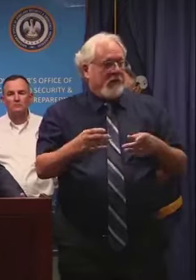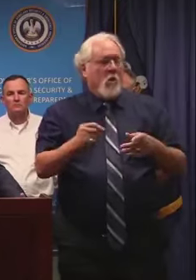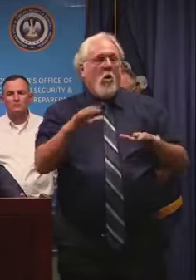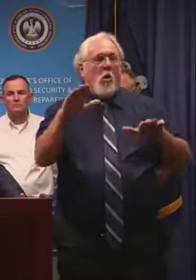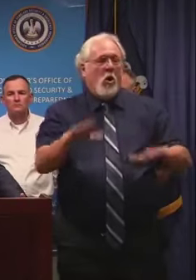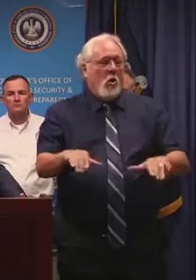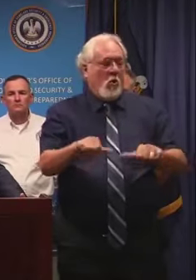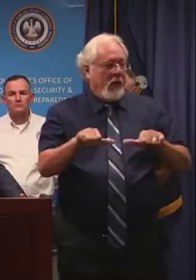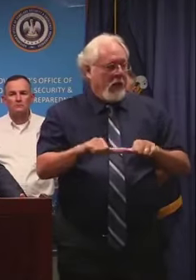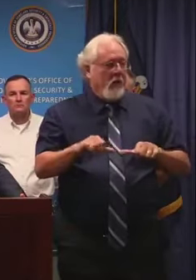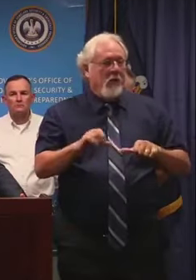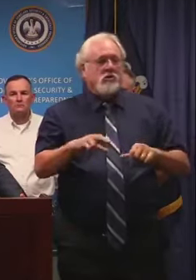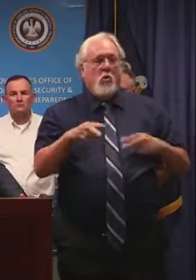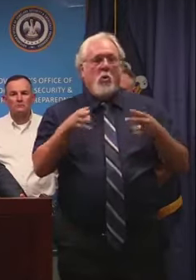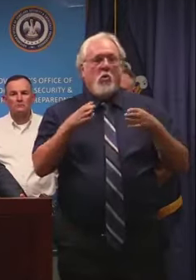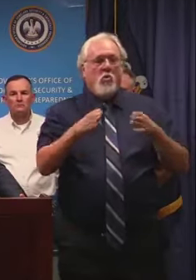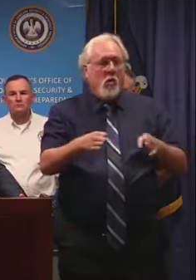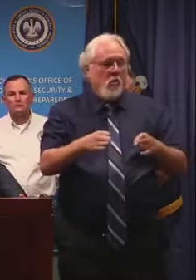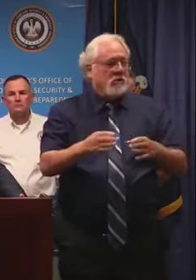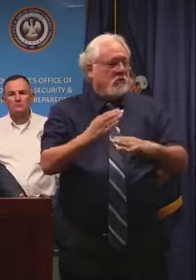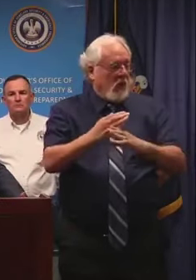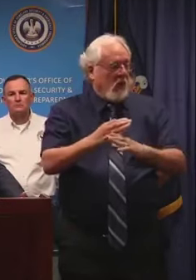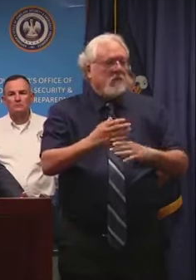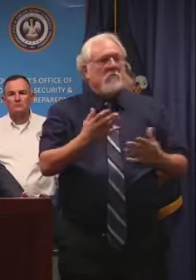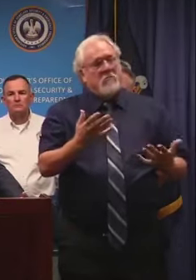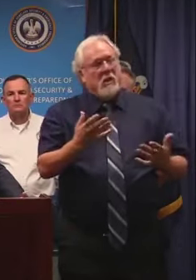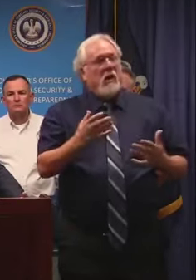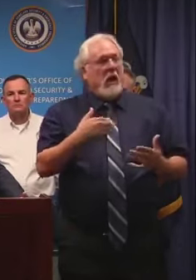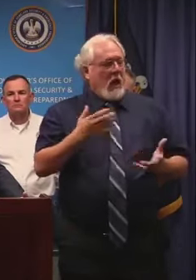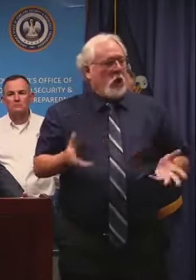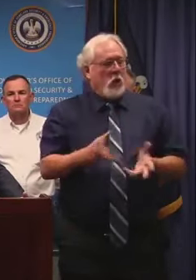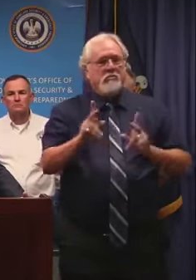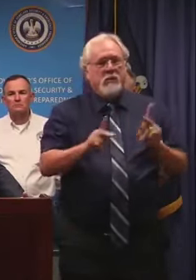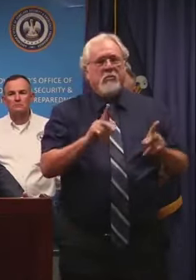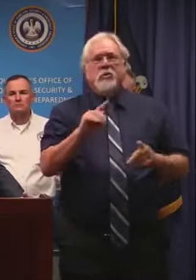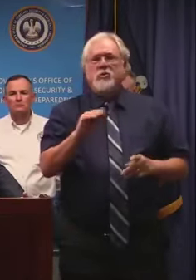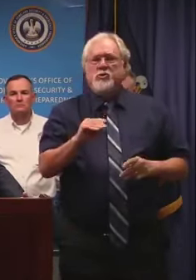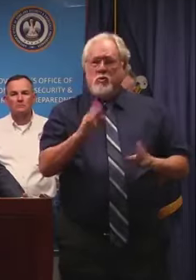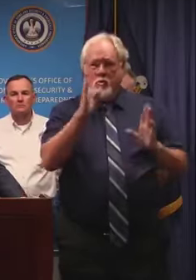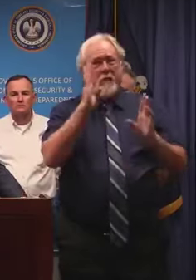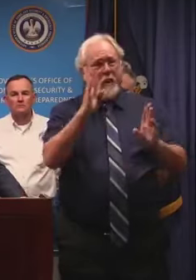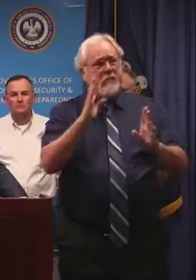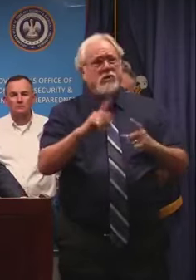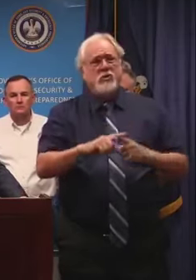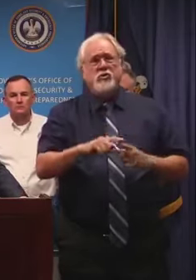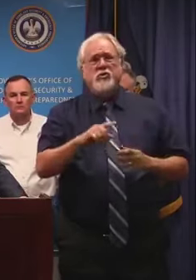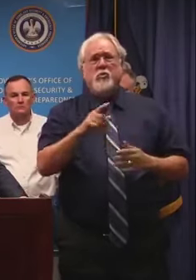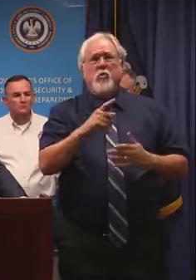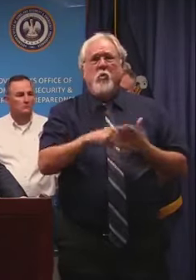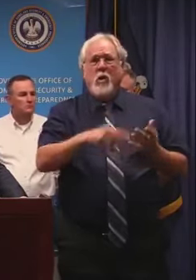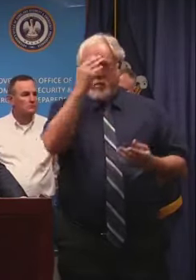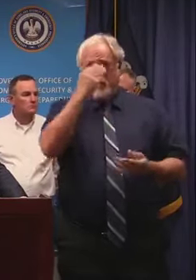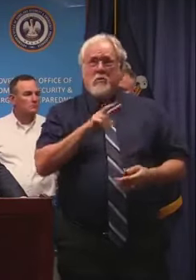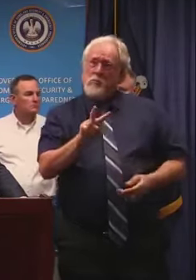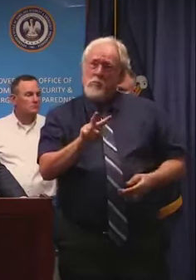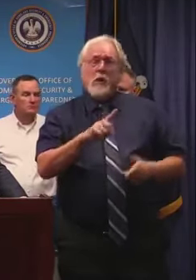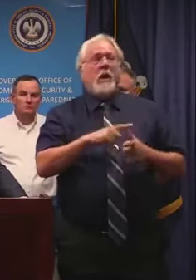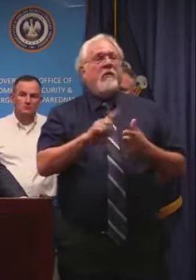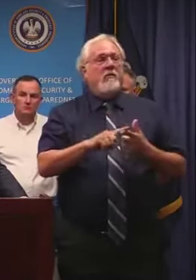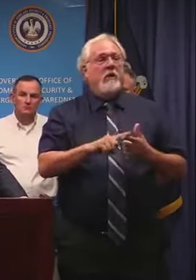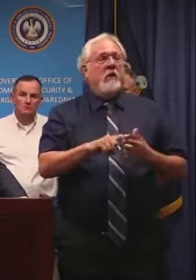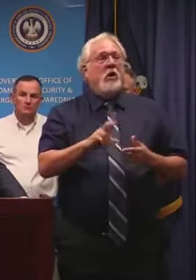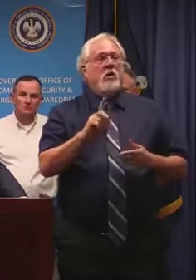of roadway, for example, that might become impassable. And so I would encourage people to pay attention to what they're being told, and then also